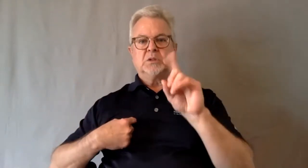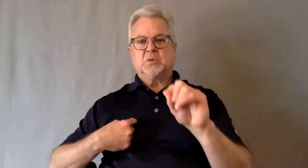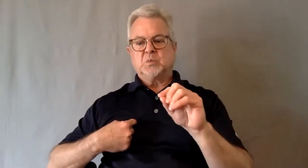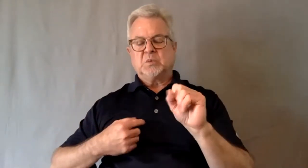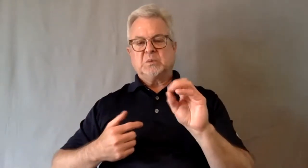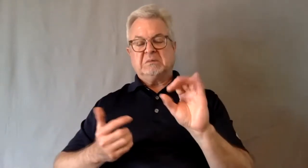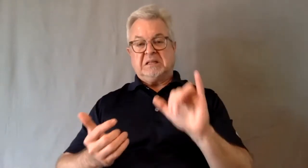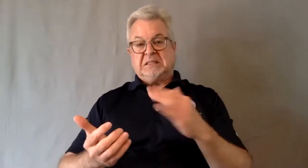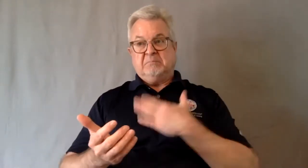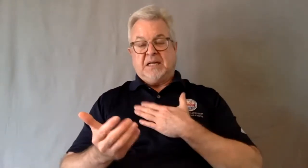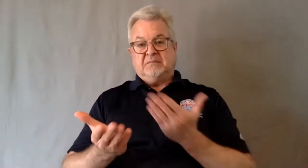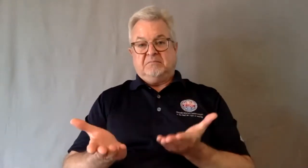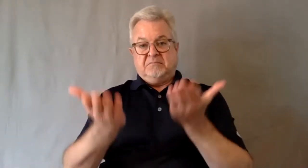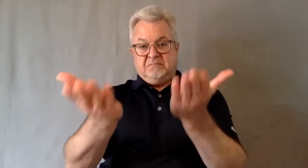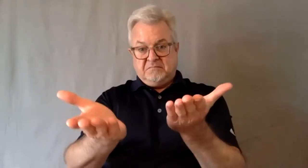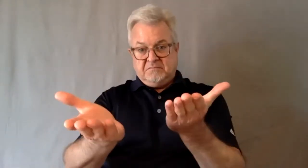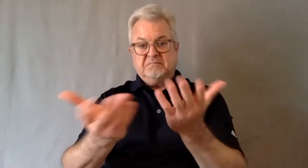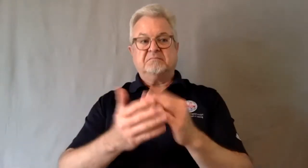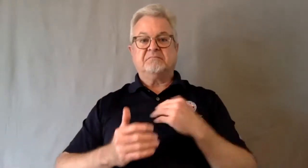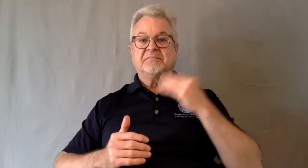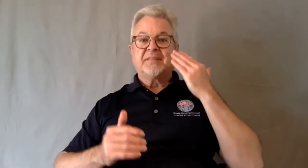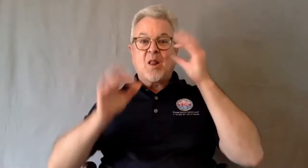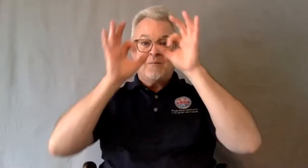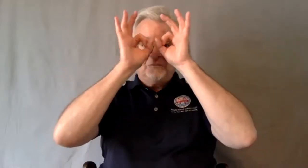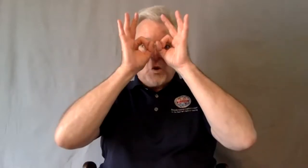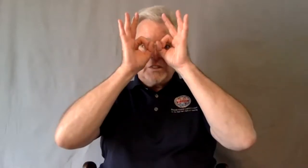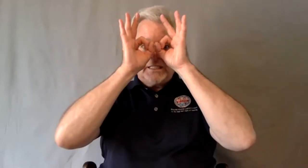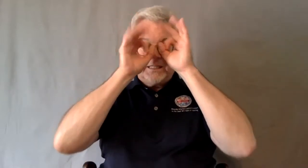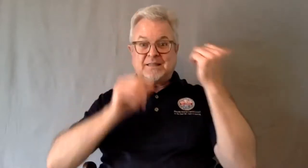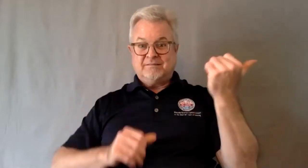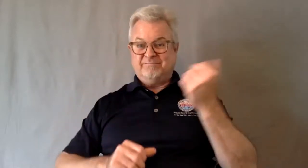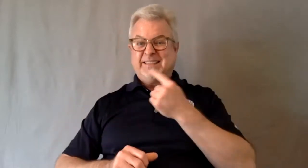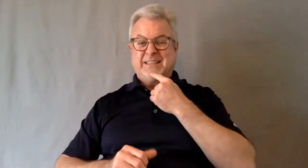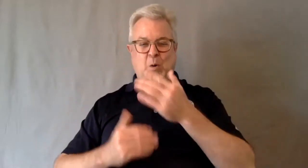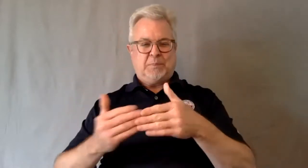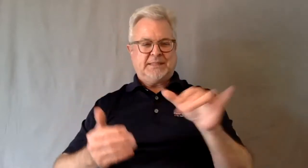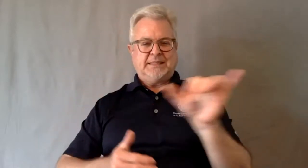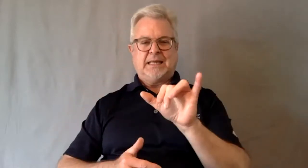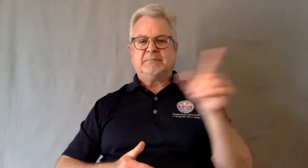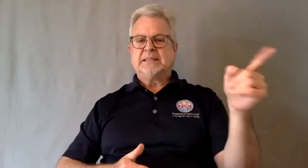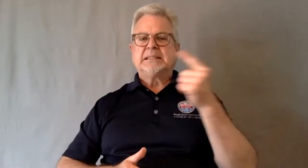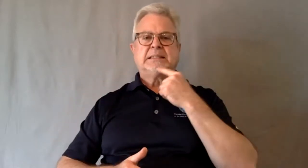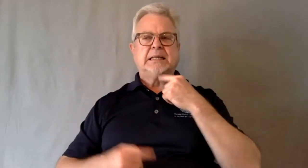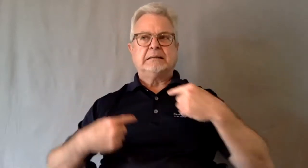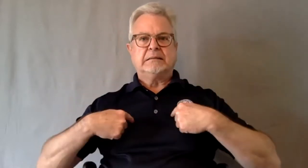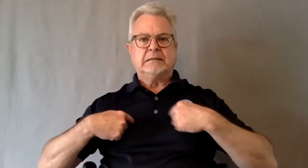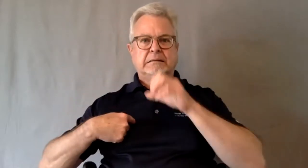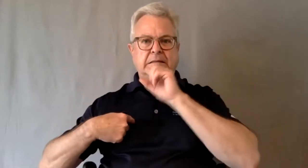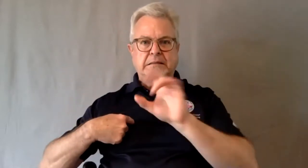what I personally will do. That is my recommendation. Dr. Fauci has said a very similar